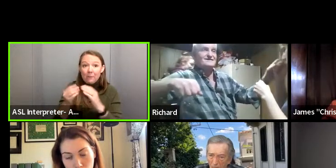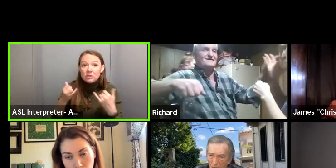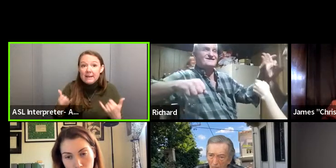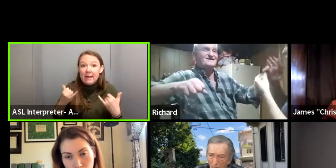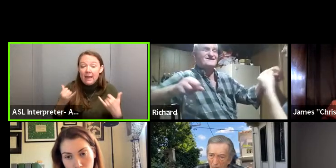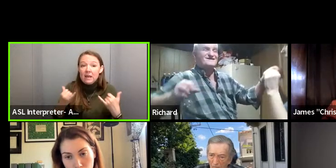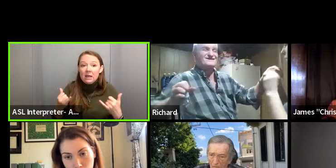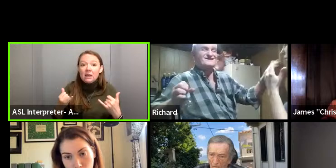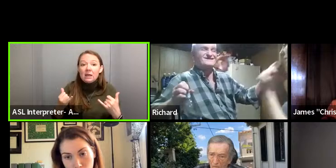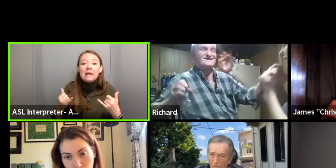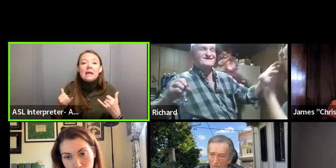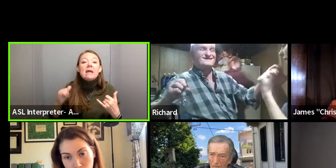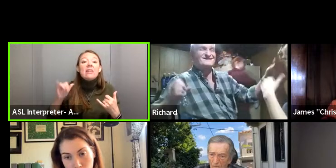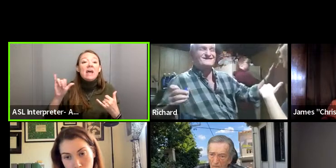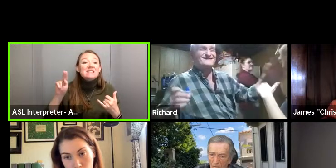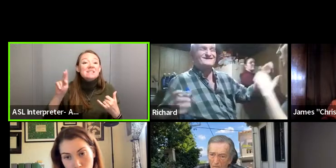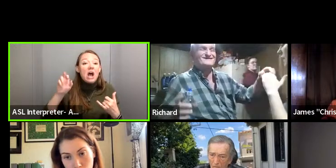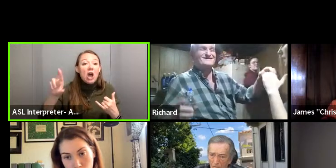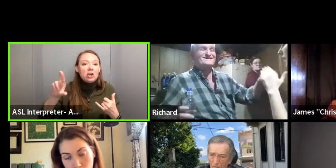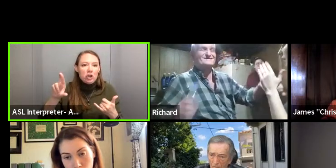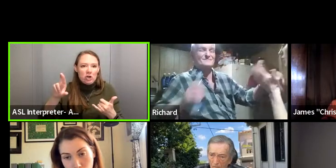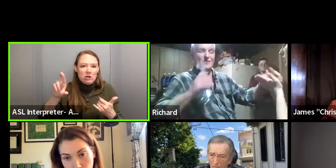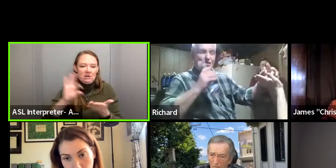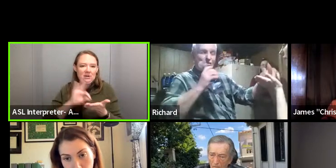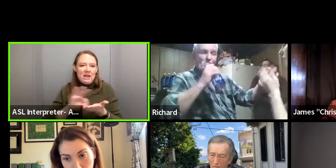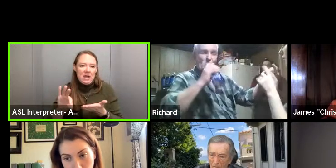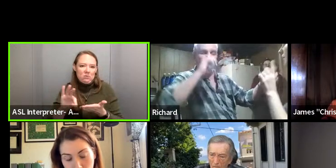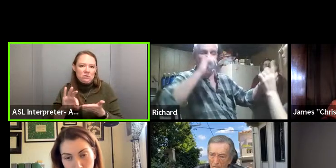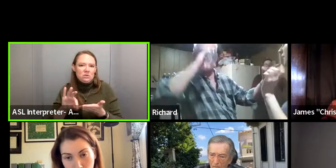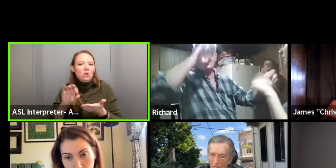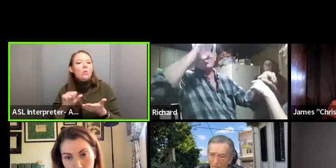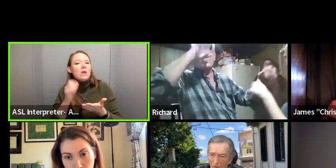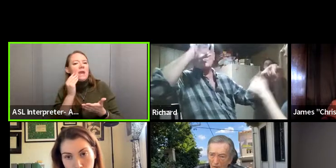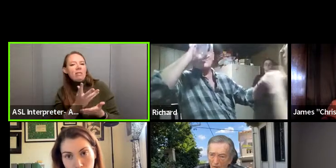be an undercount, but we can come back to you with a number.